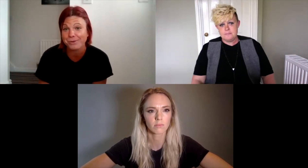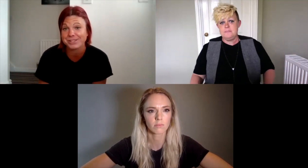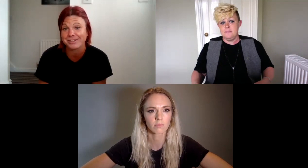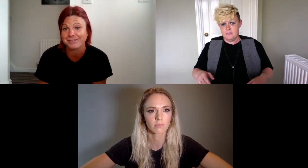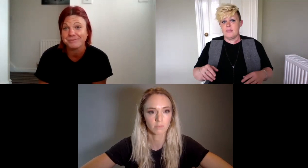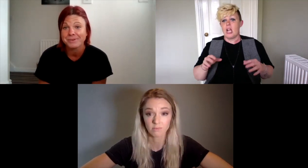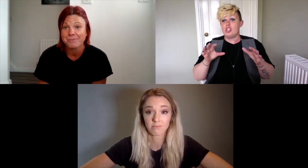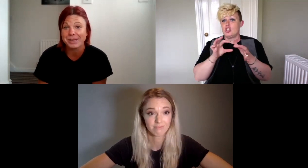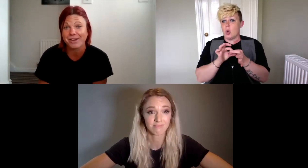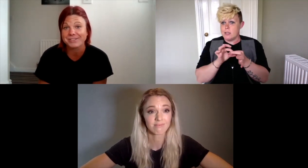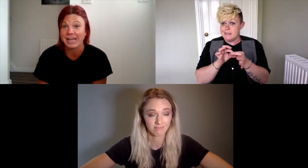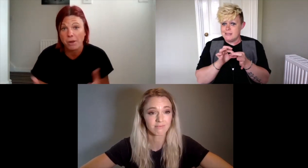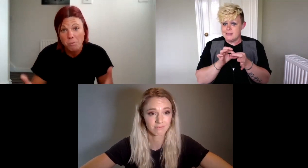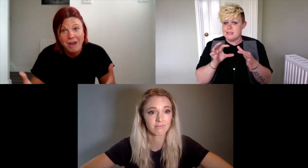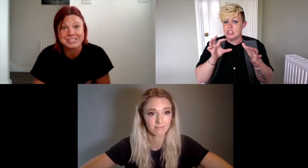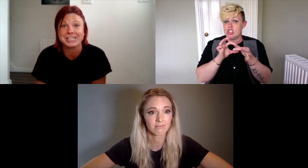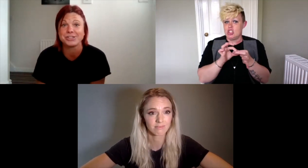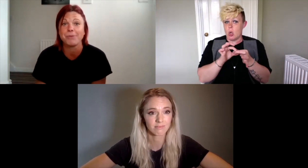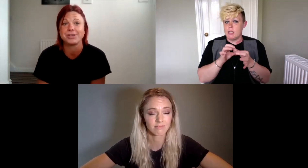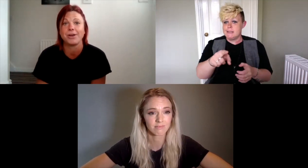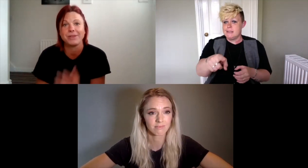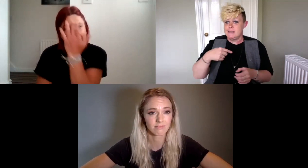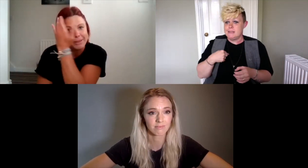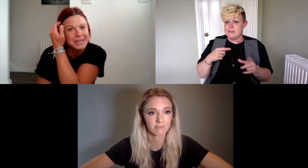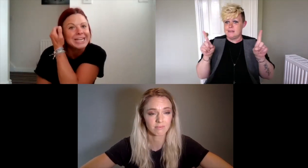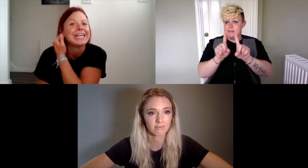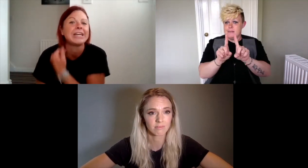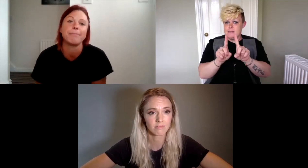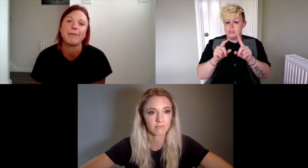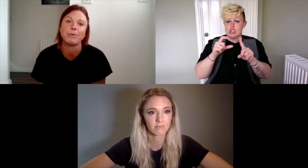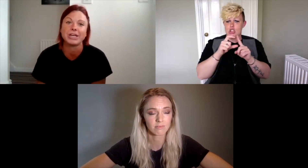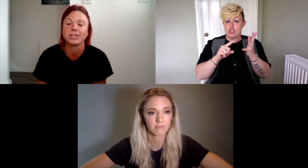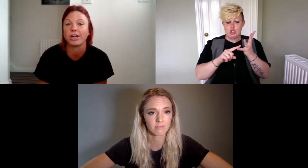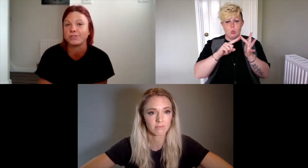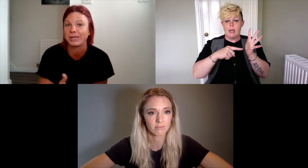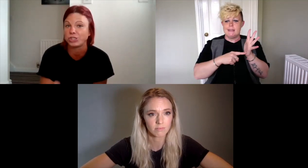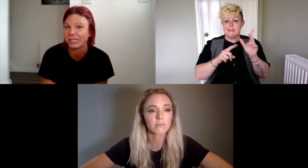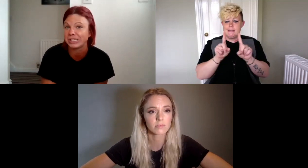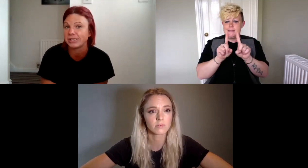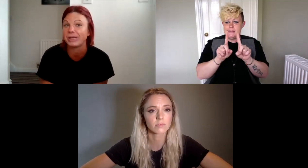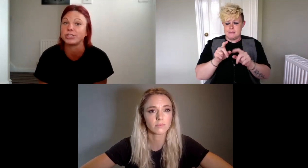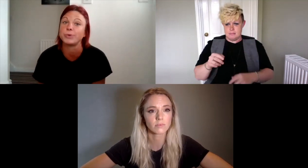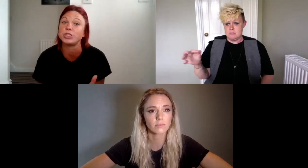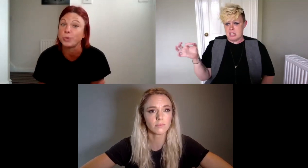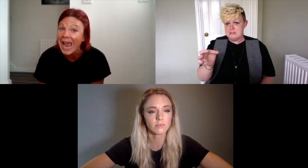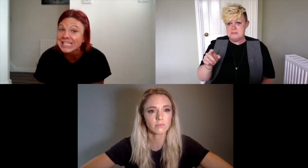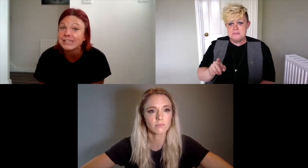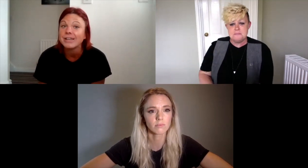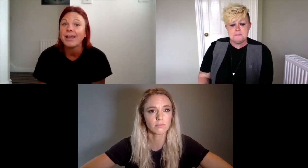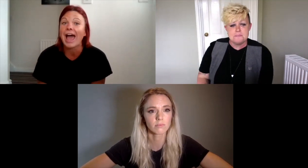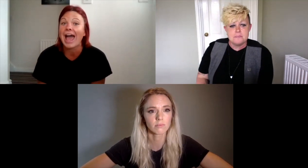about, and we could kind of say like where is the interpreter with the meaning, and maybe we could kind of do it joint and we could do a